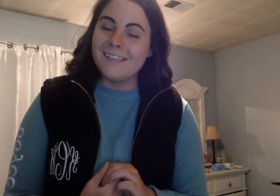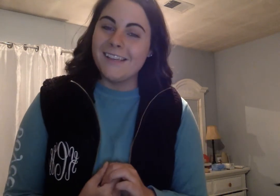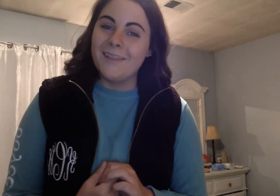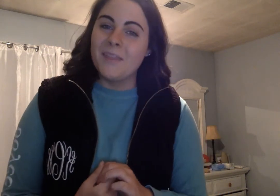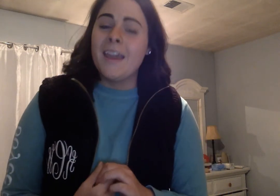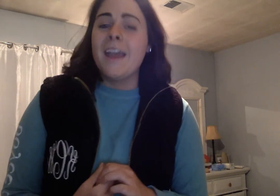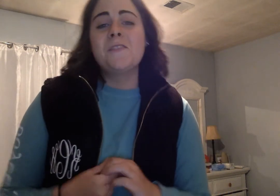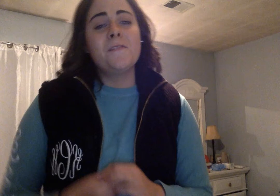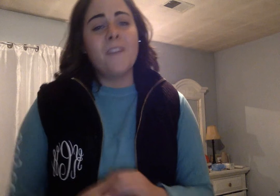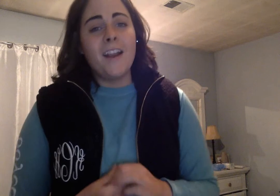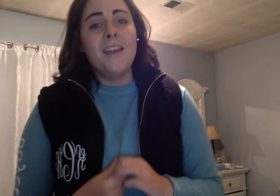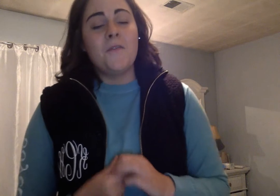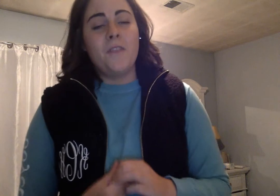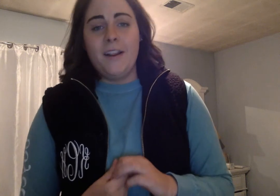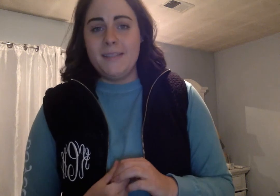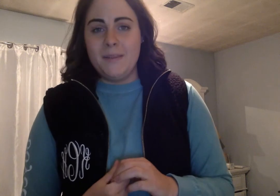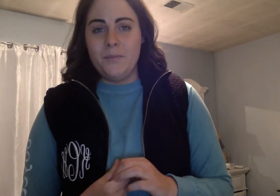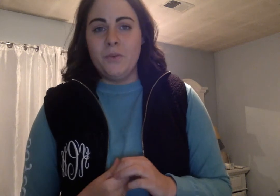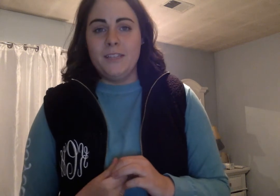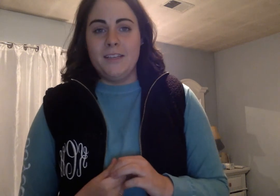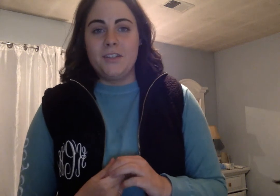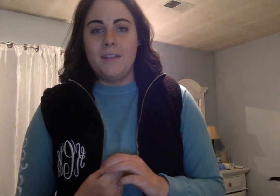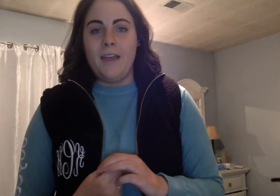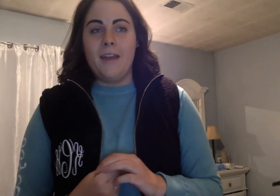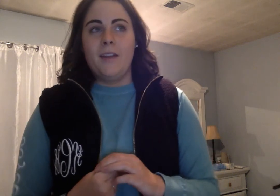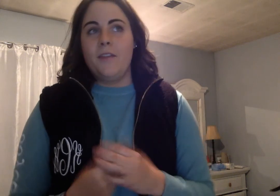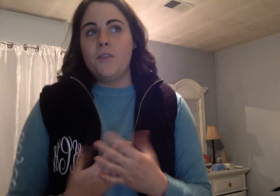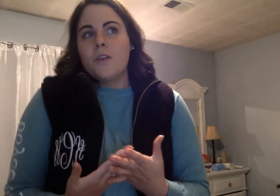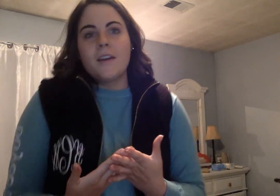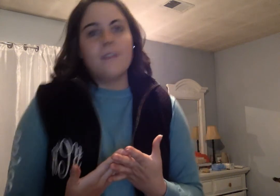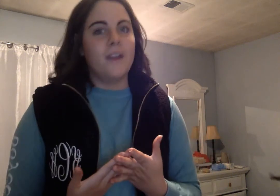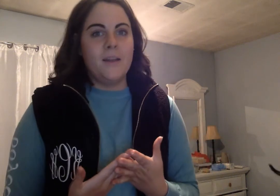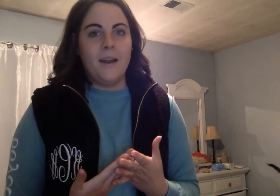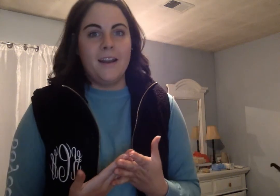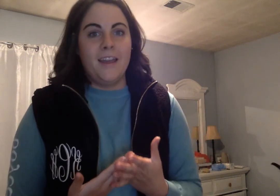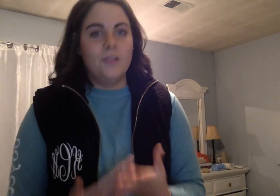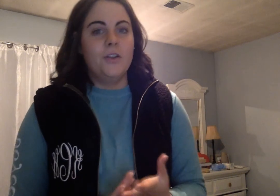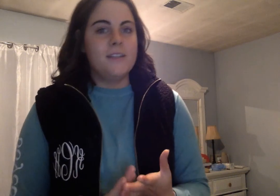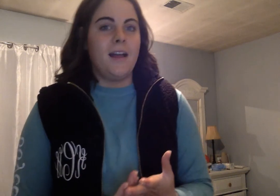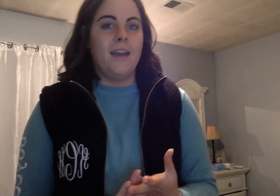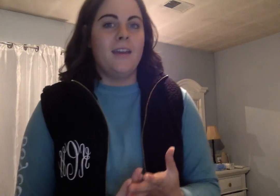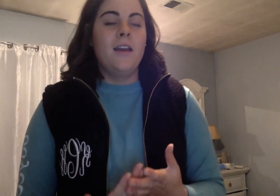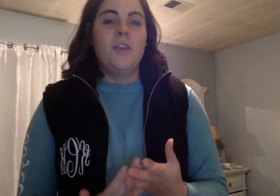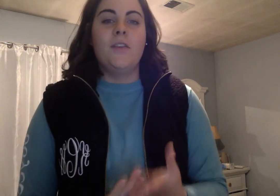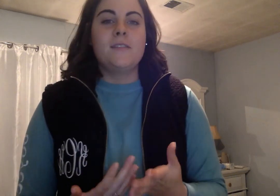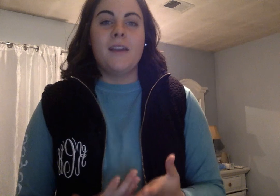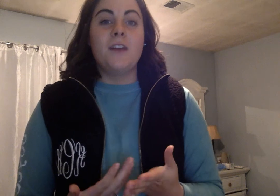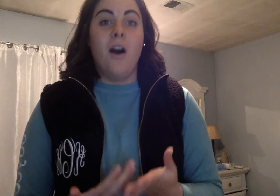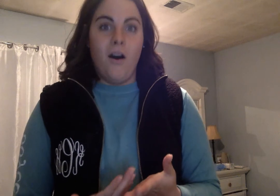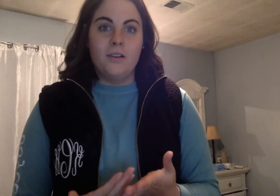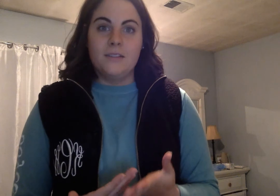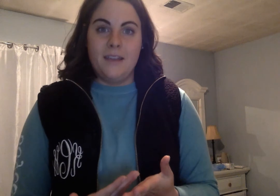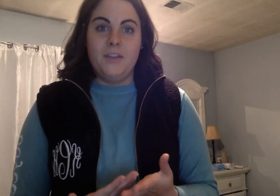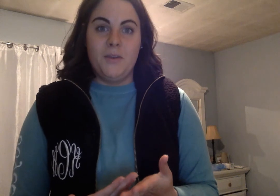parsley. It's a very, very simple dish that if you cook it for anybody, it looks like you've slaved all day doing